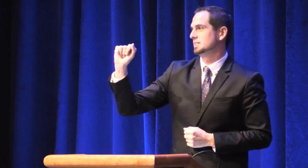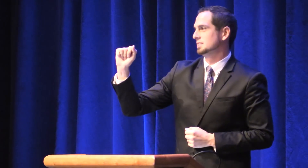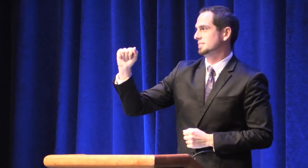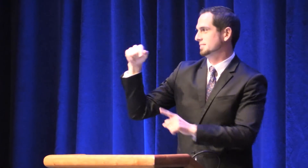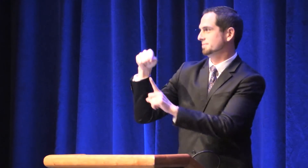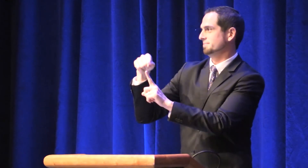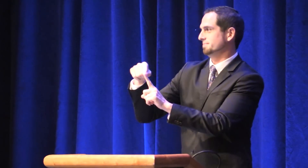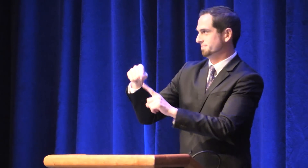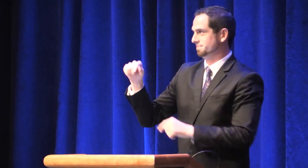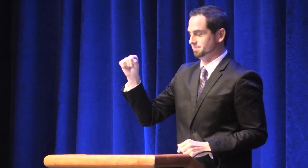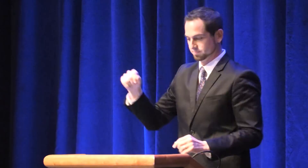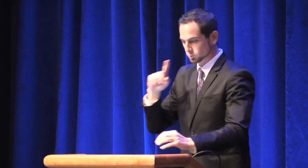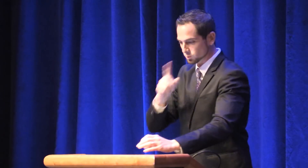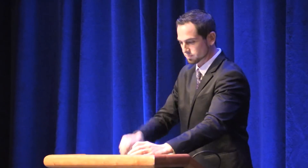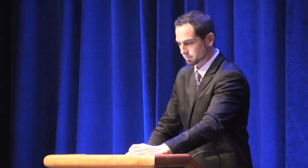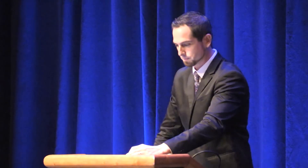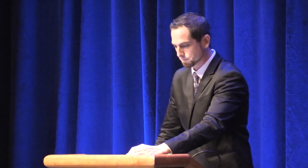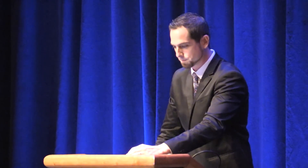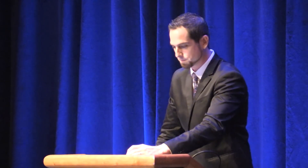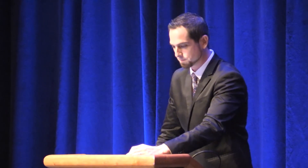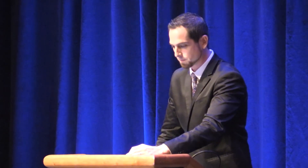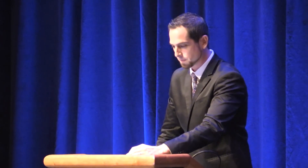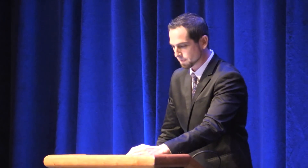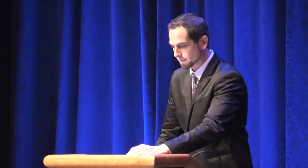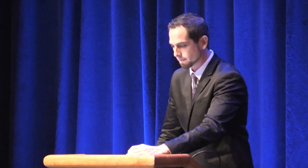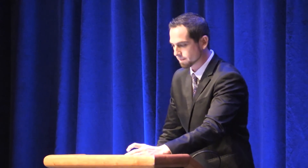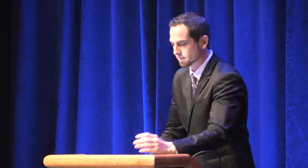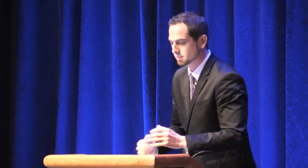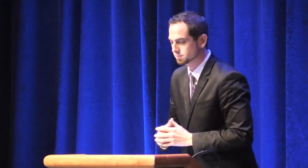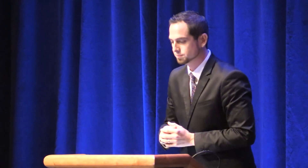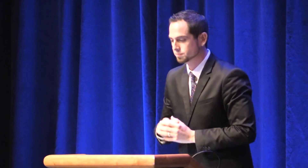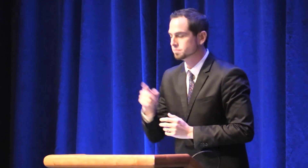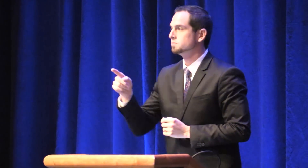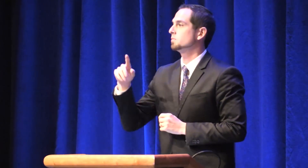States did so by harnessing the power of the media.